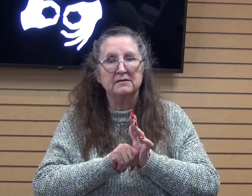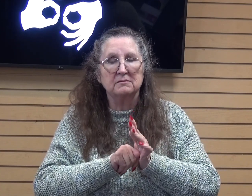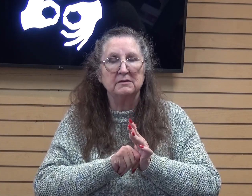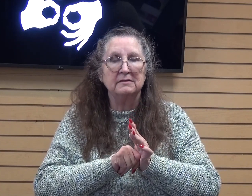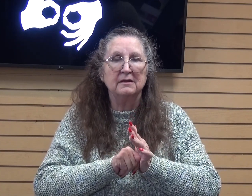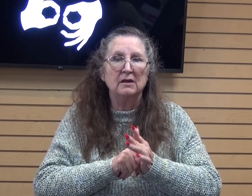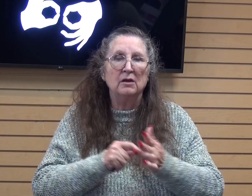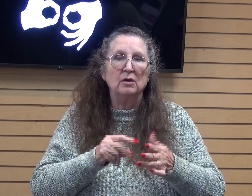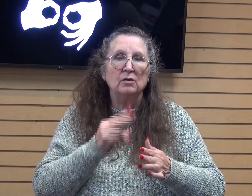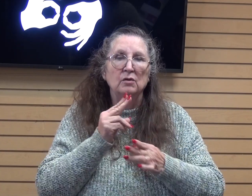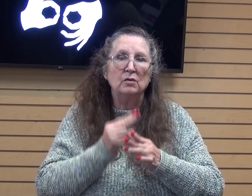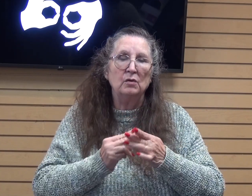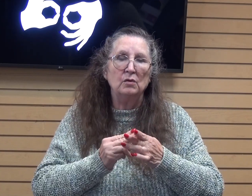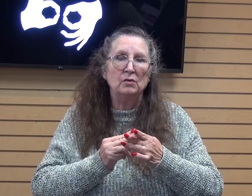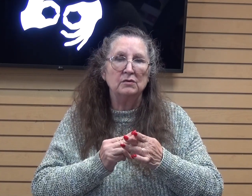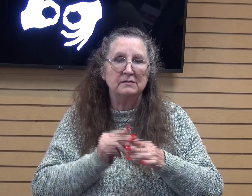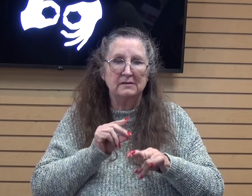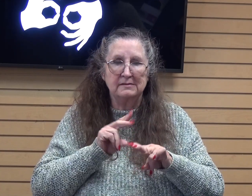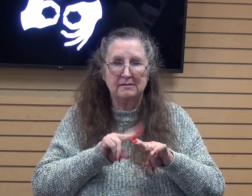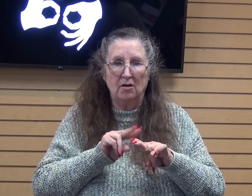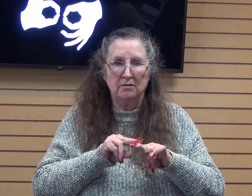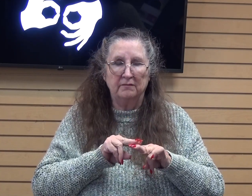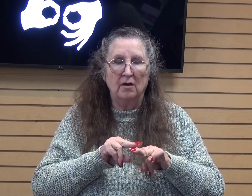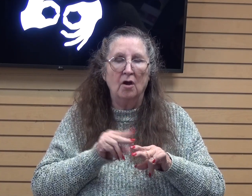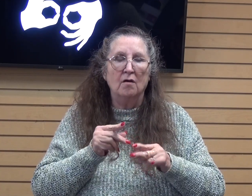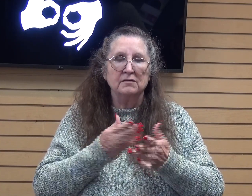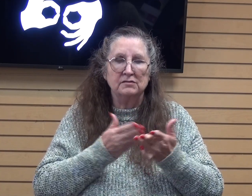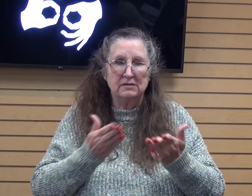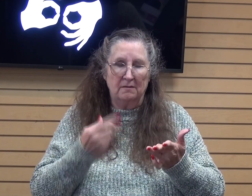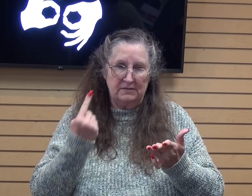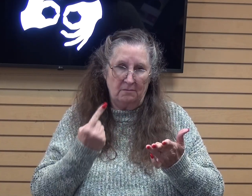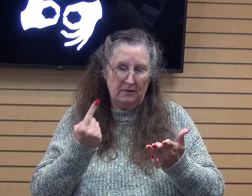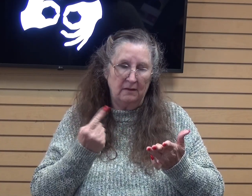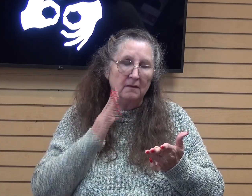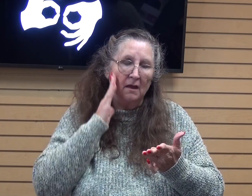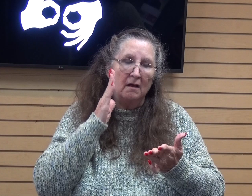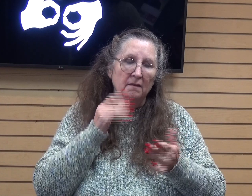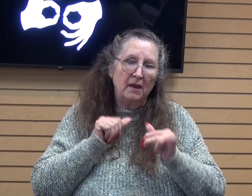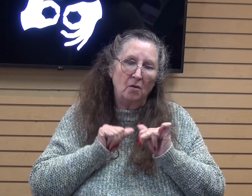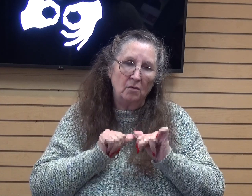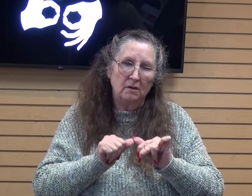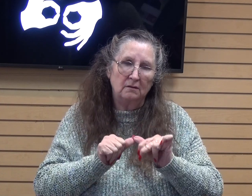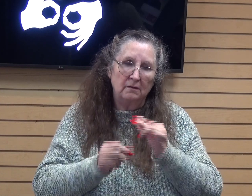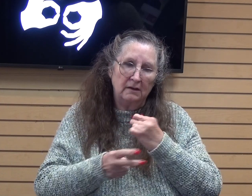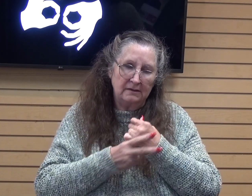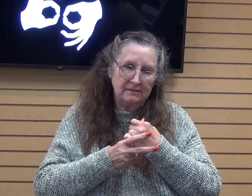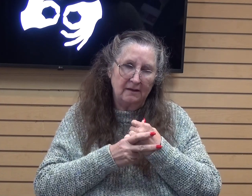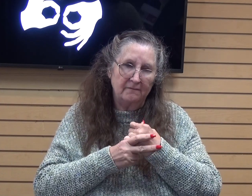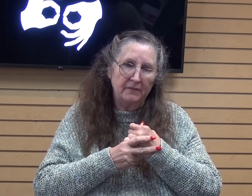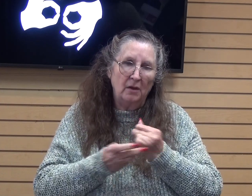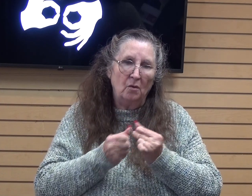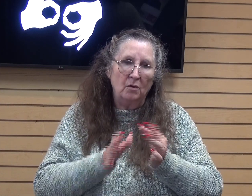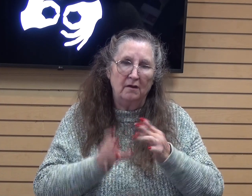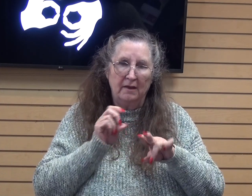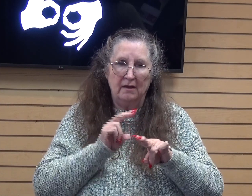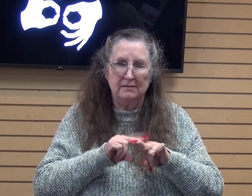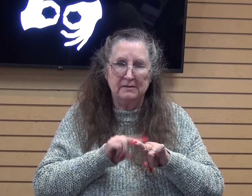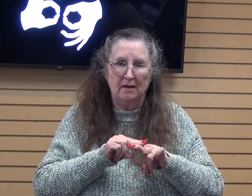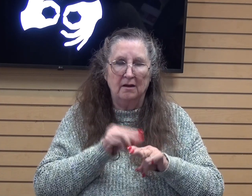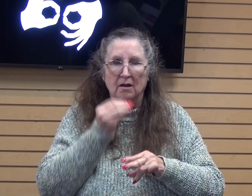preservation, signifying the covenant between God and his people. So without salt, food, or in this